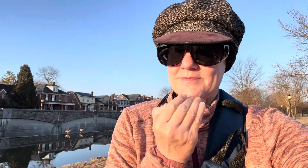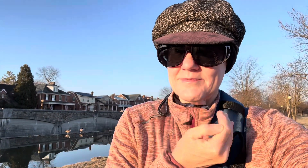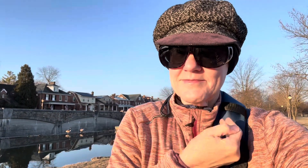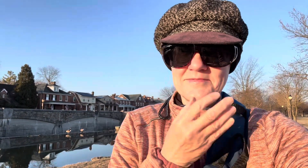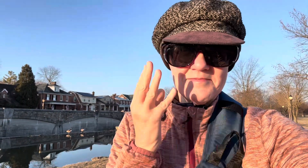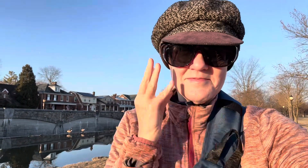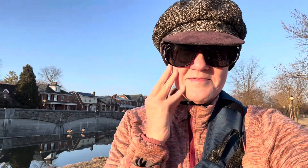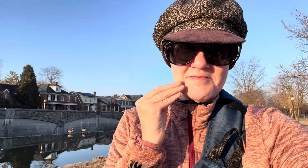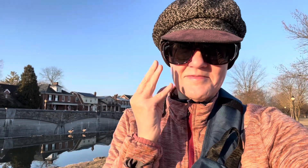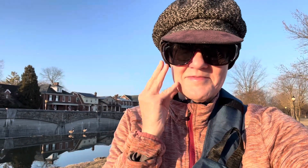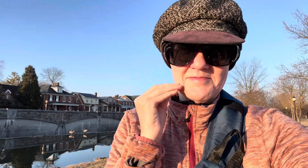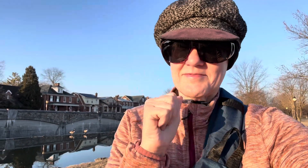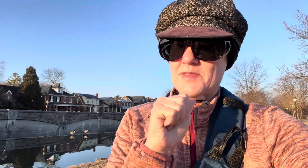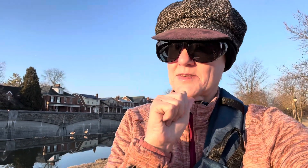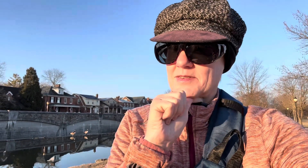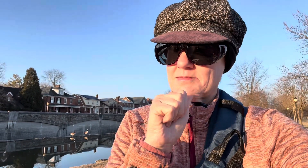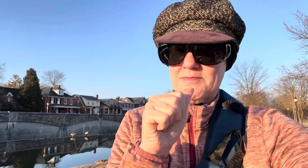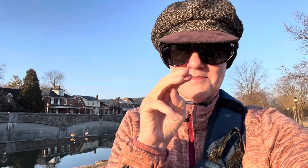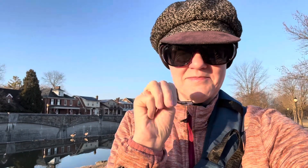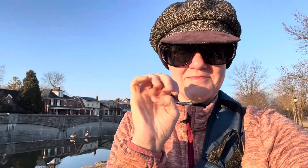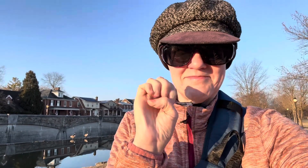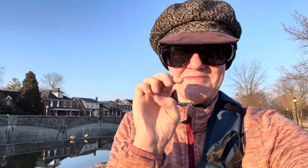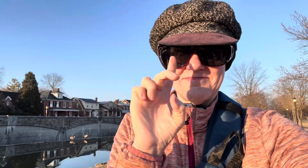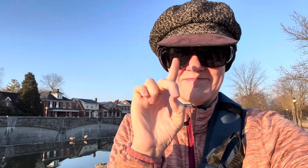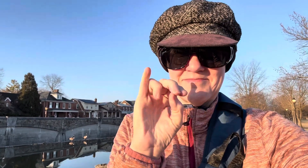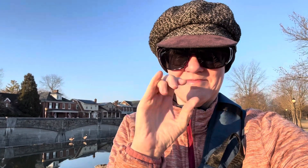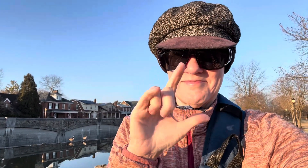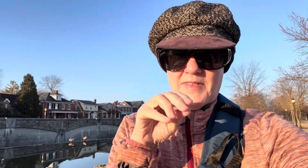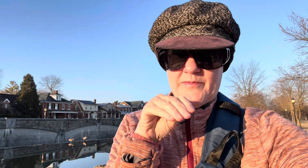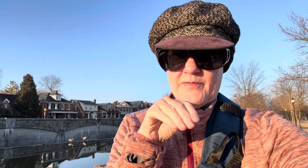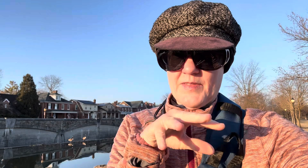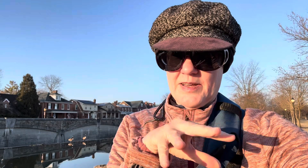Now, this is just our experience. This is not medical advice.